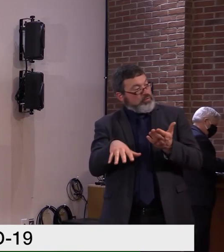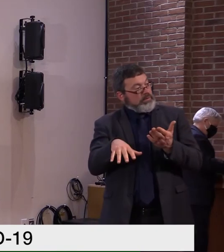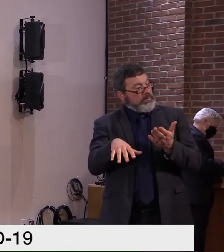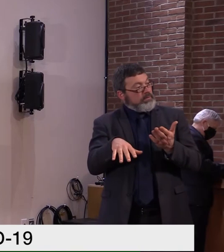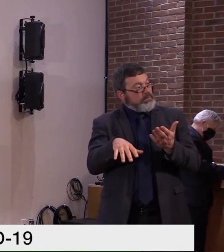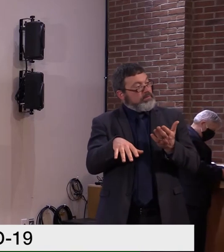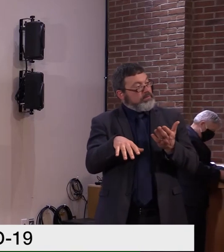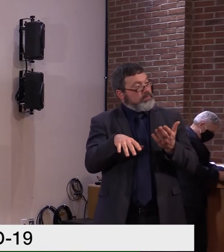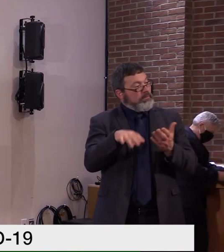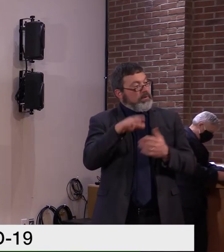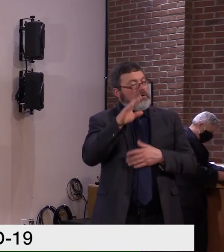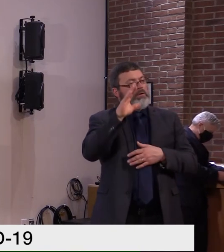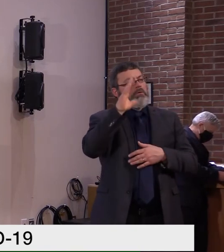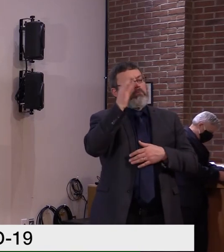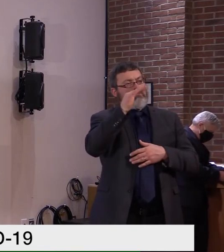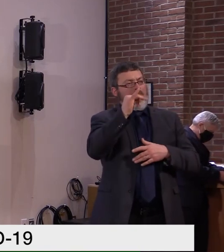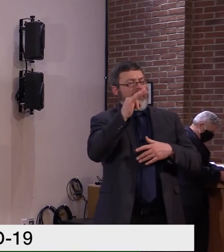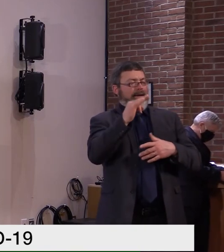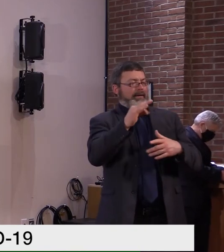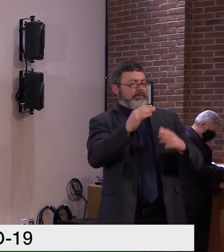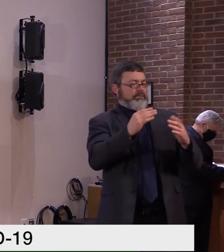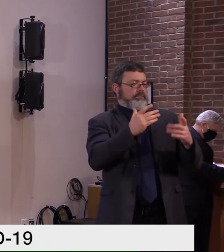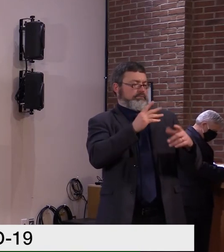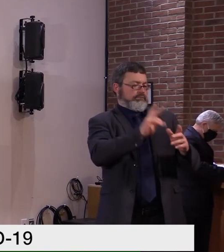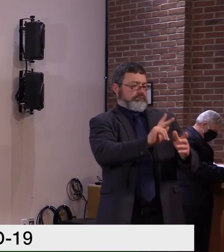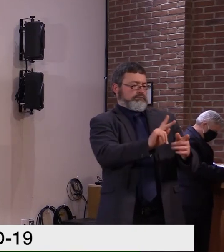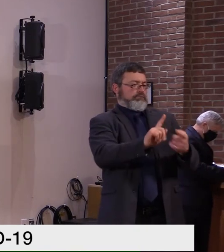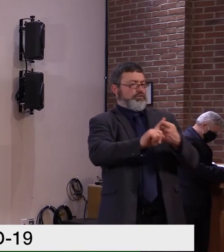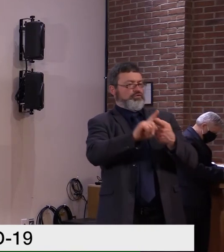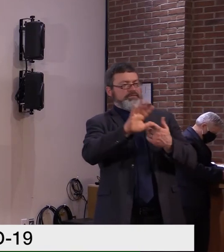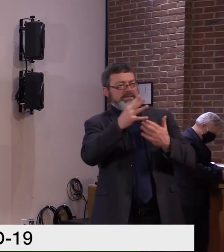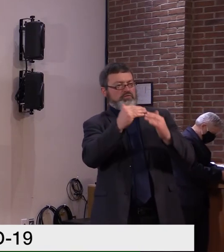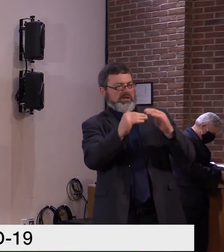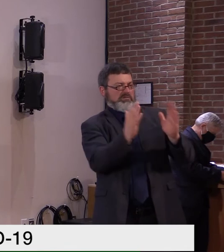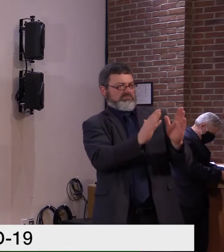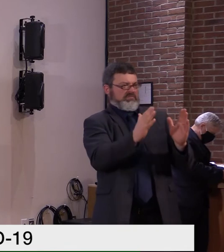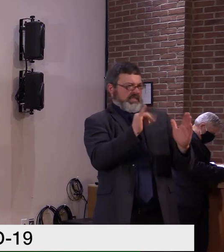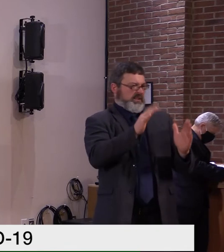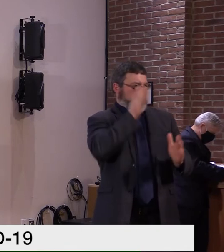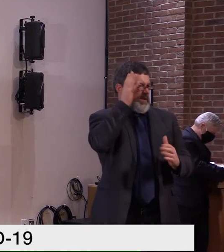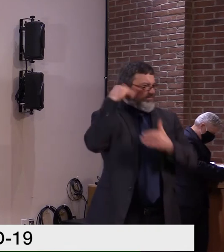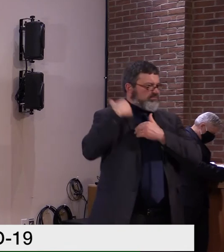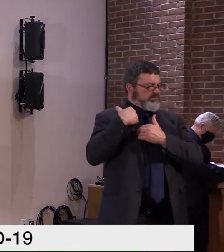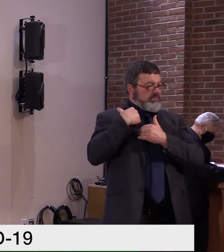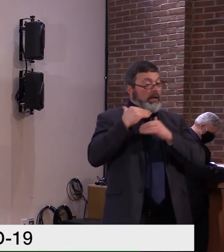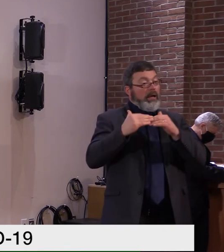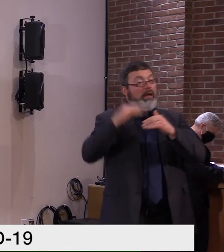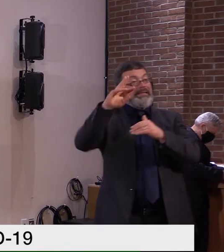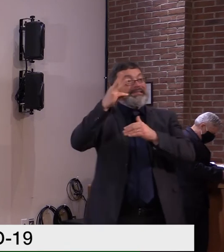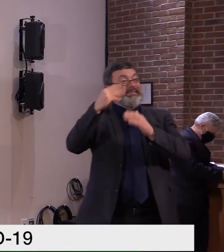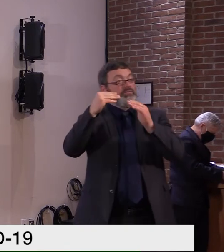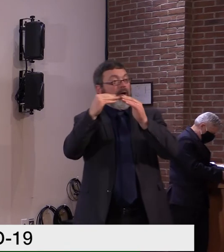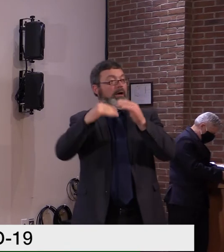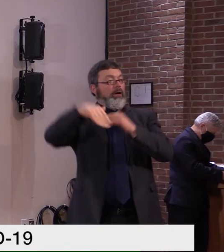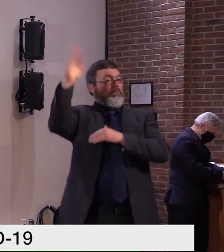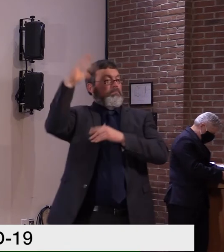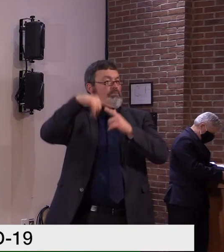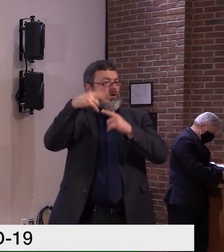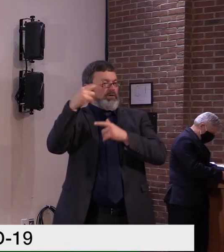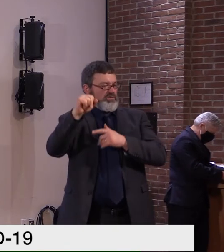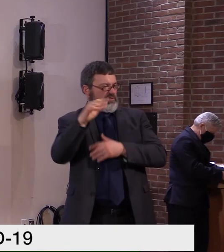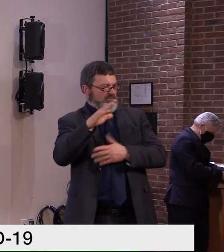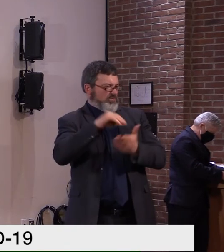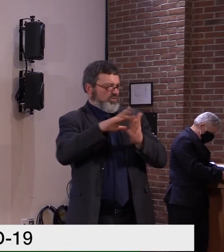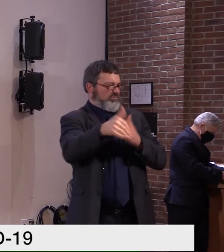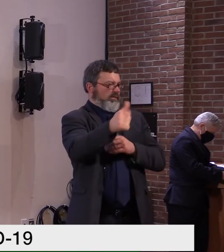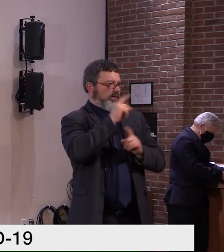themselves provide that attestation on a daily basis. But that's, you know, that all comes back to trust. And once again, it's just one aspect of